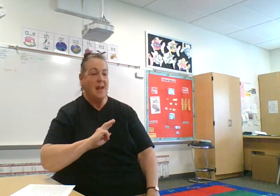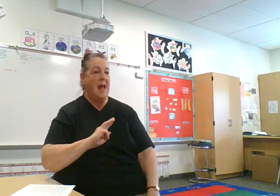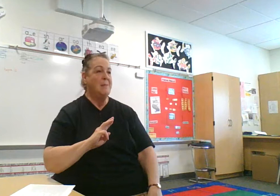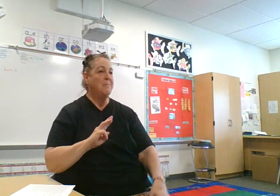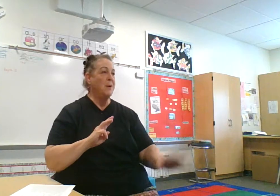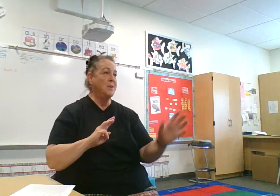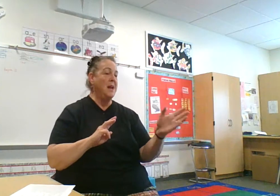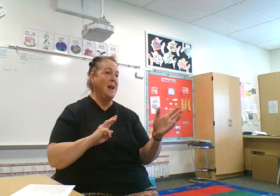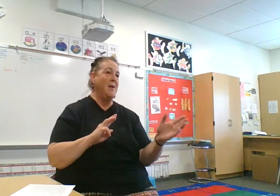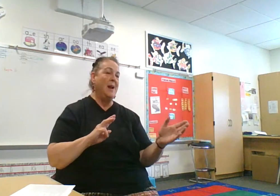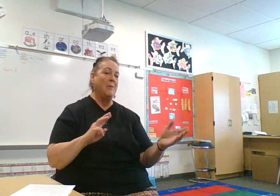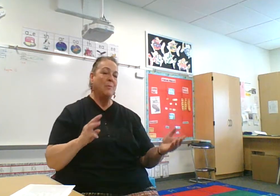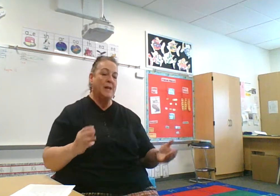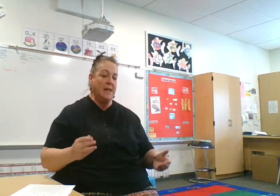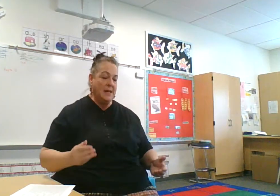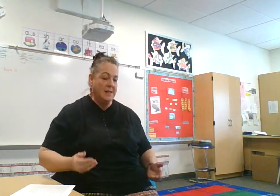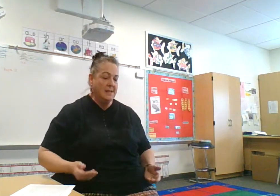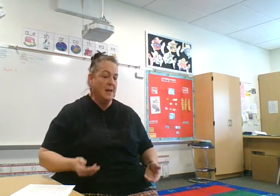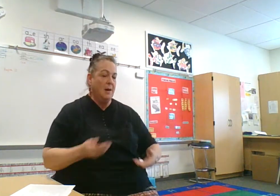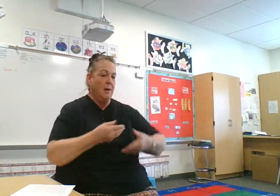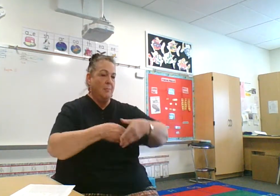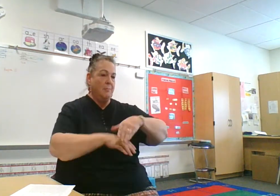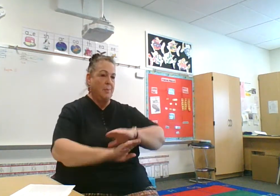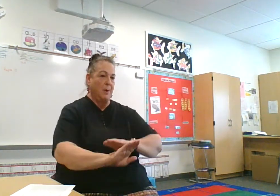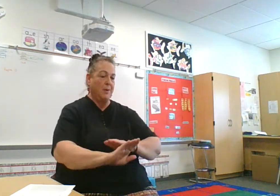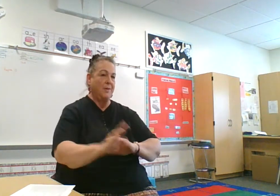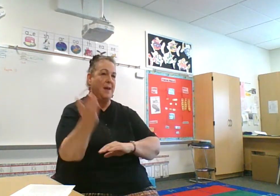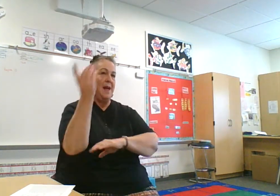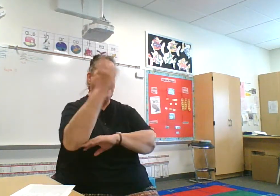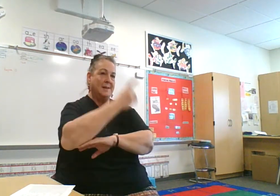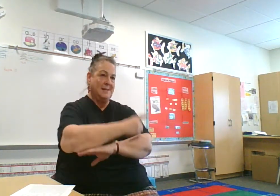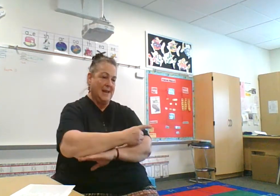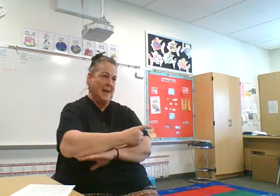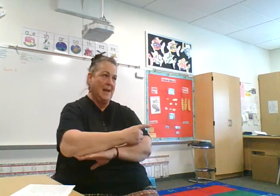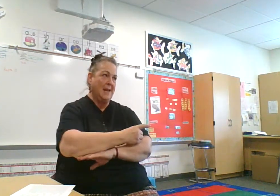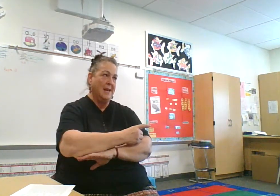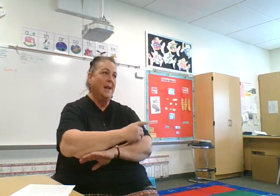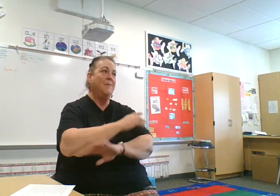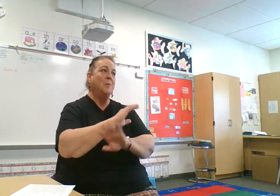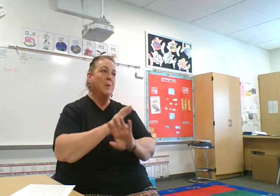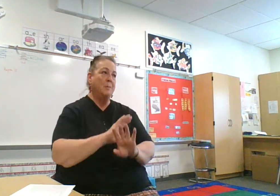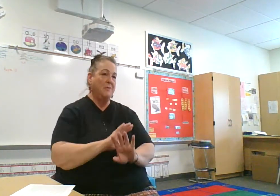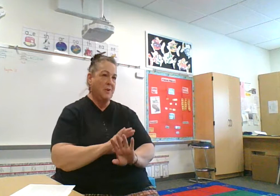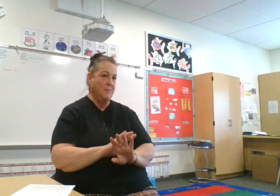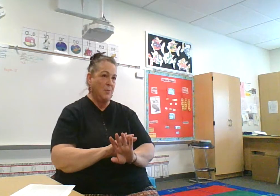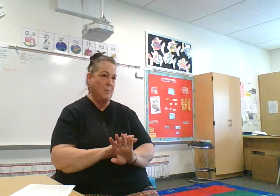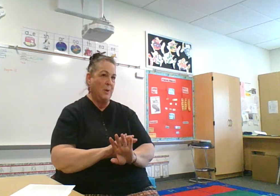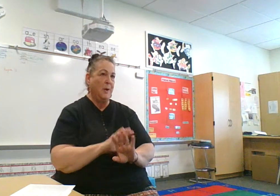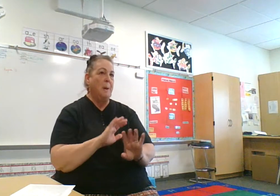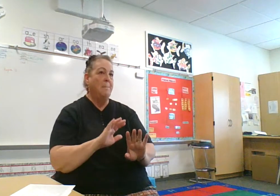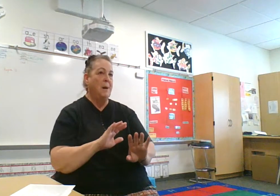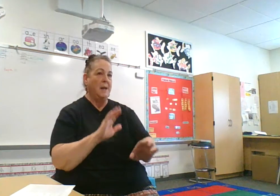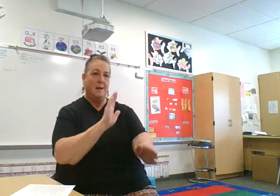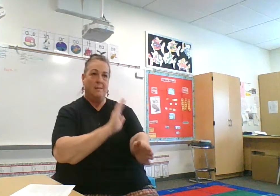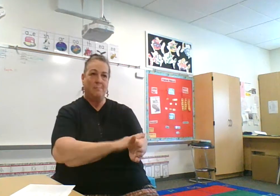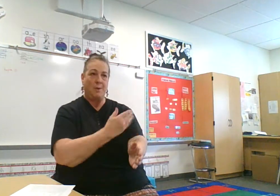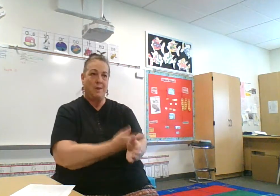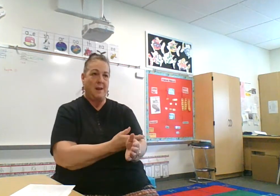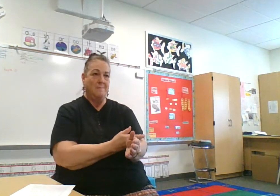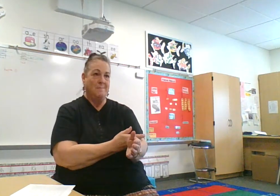And birthday now, it really is birth and day, if you want to be very formal, but birthday is